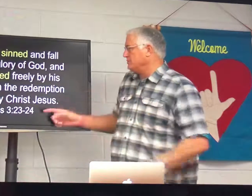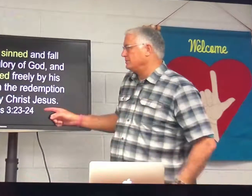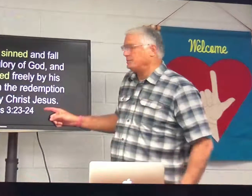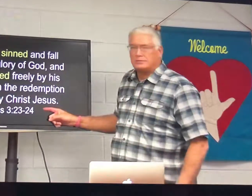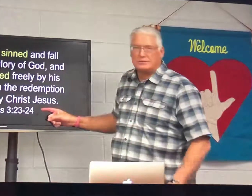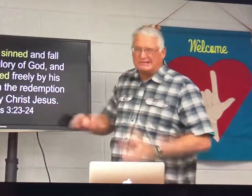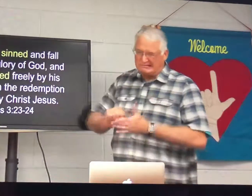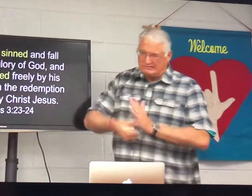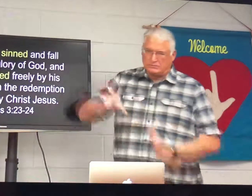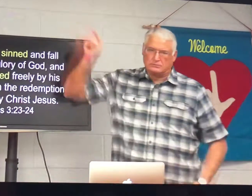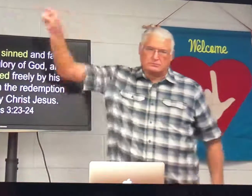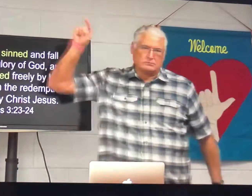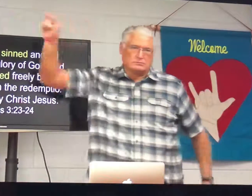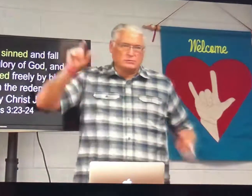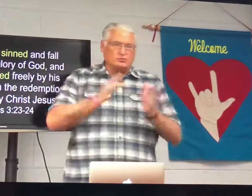sure.